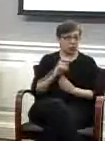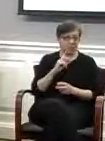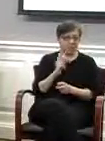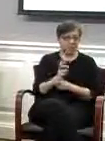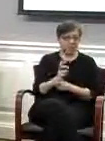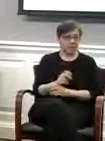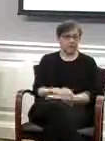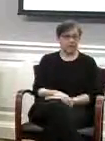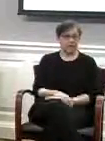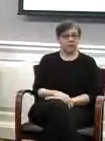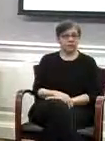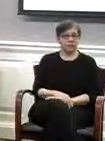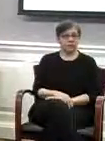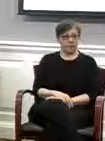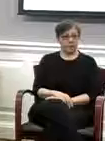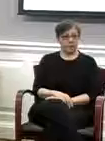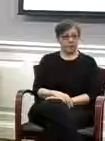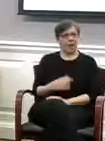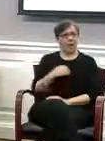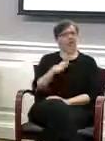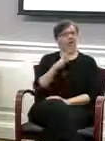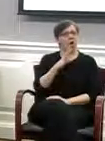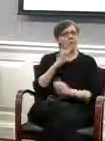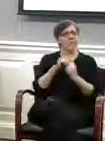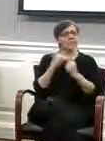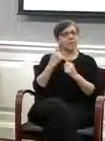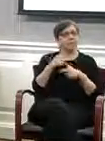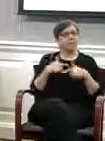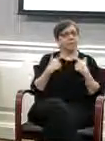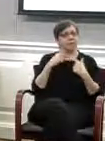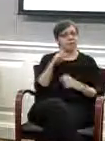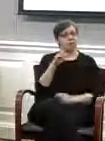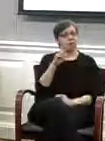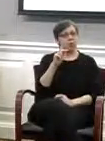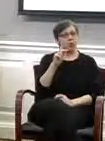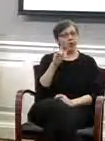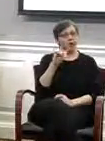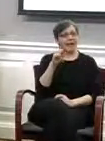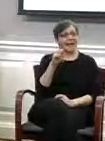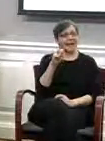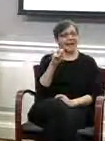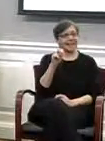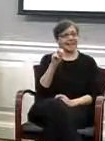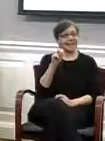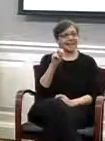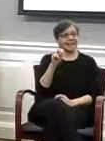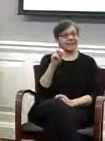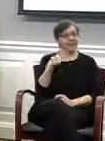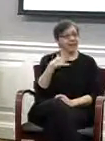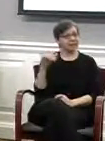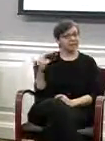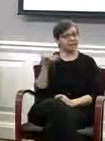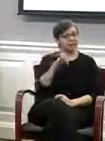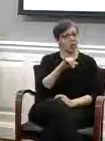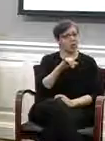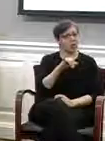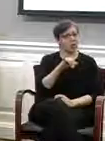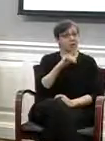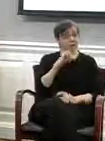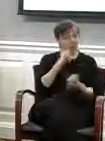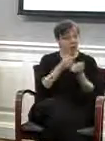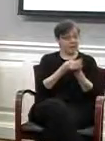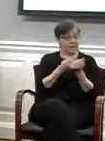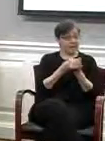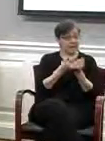Just a few weeks ago, I spoke with someone who works in the Ukraine, and they have a whole separate subject in cross-curricular. And there are advocates for human